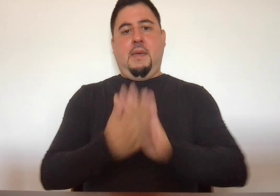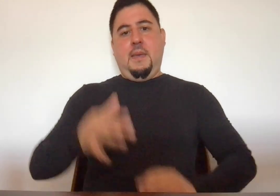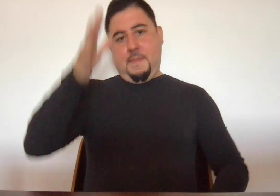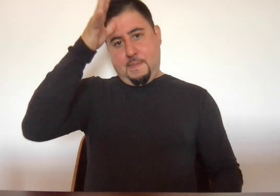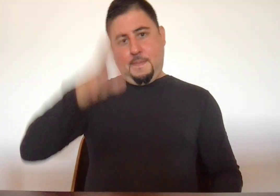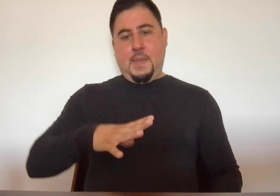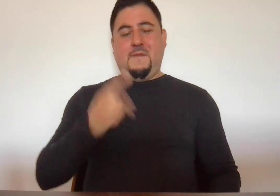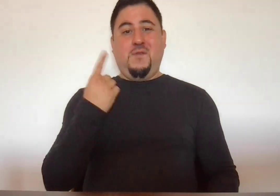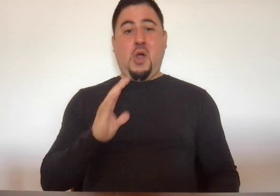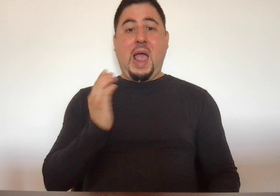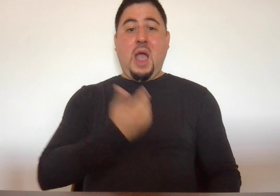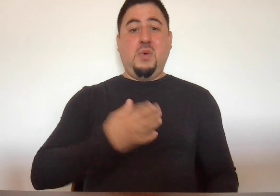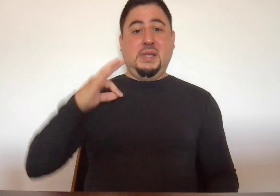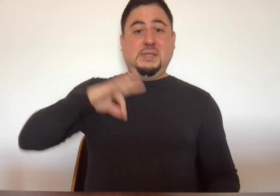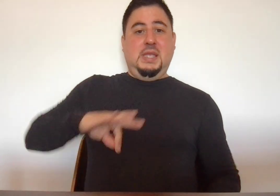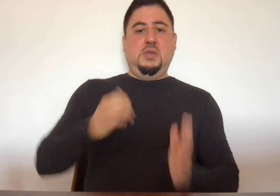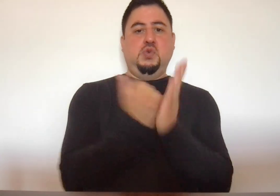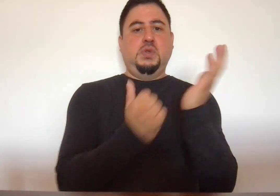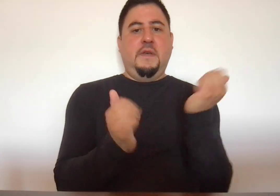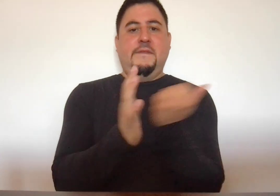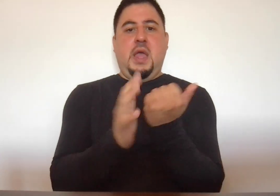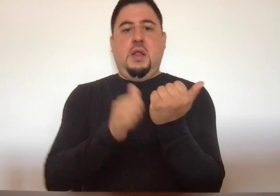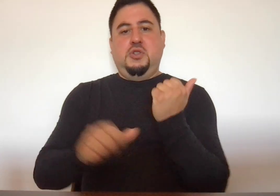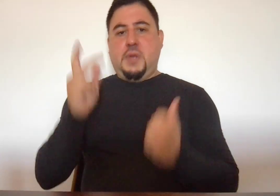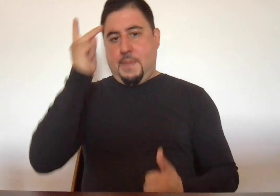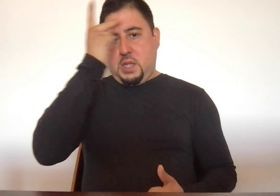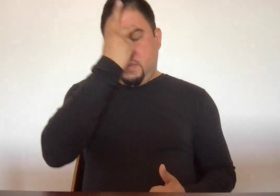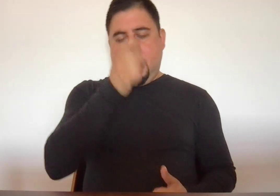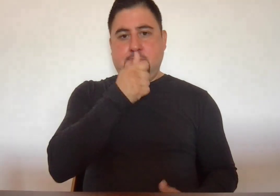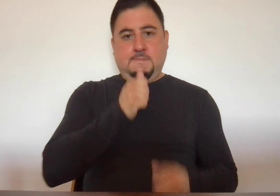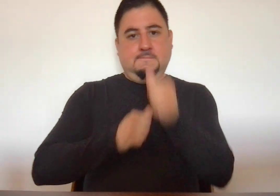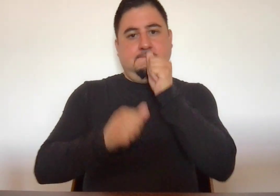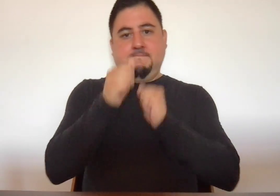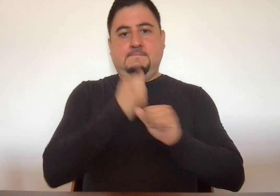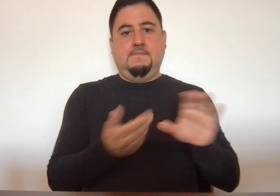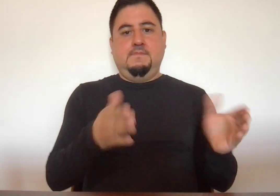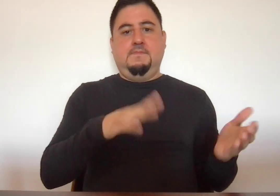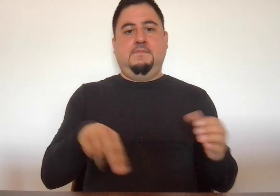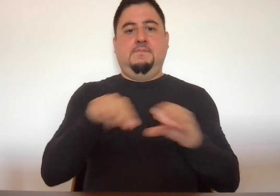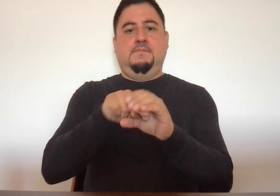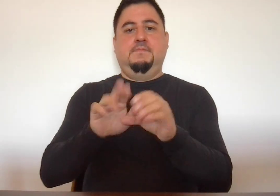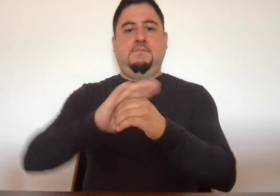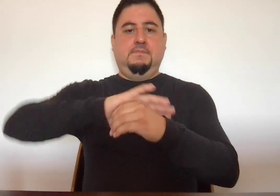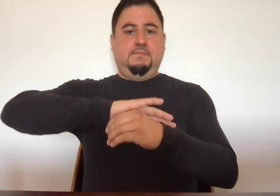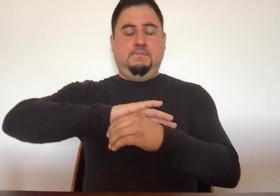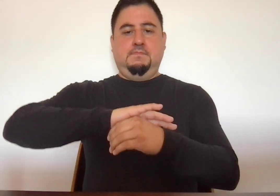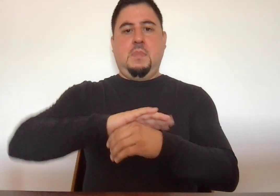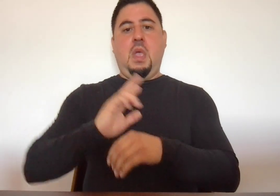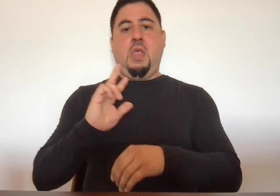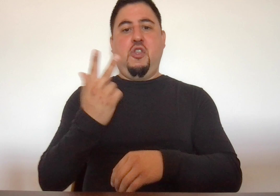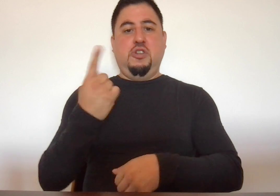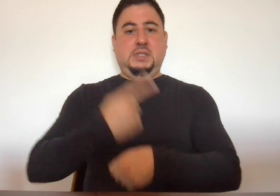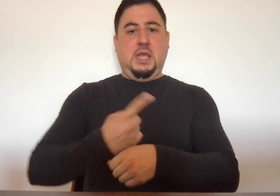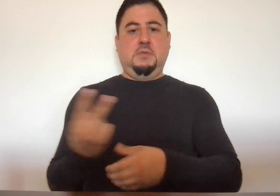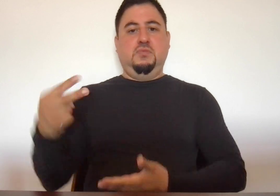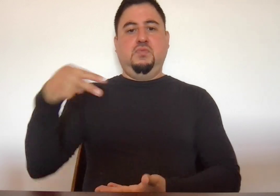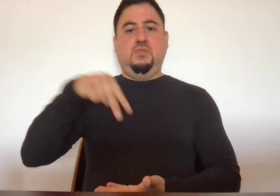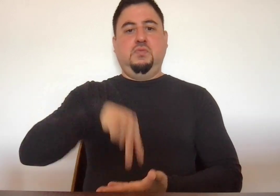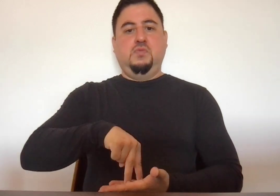he was crucified under Pontius Pilate. He suffered death and was buried, and rose again on the third day in